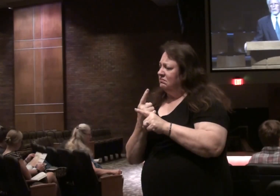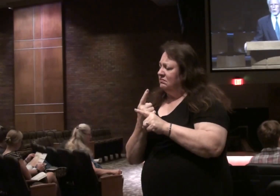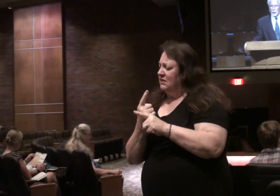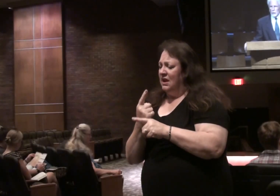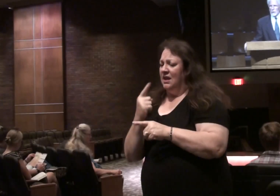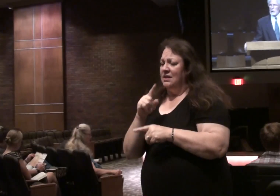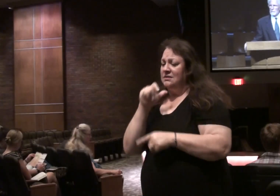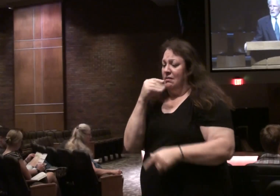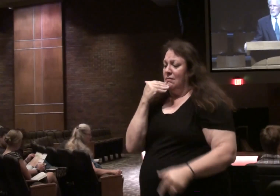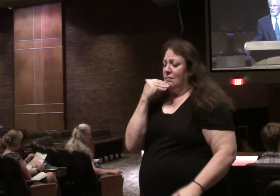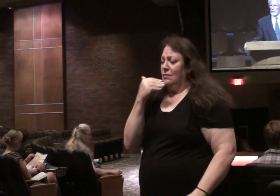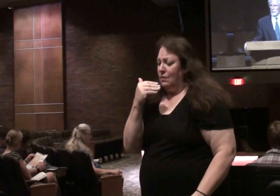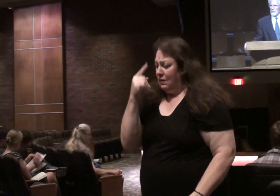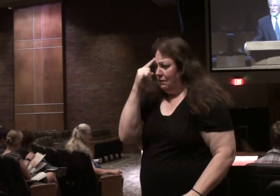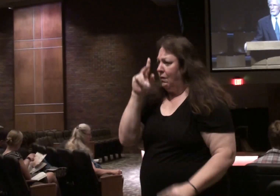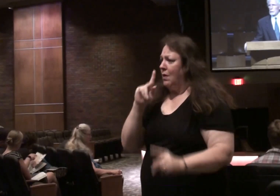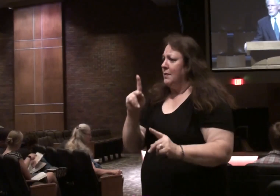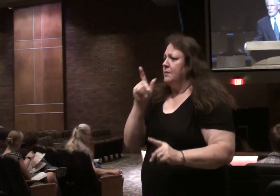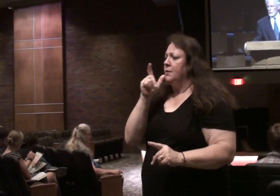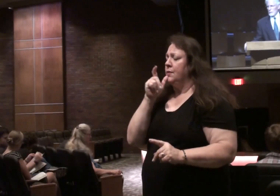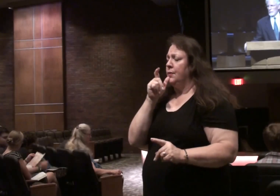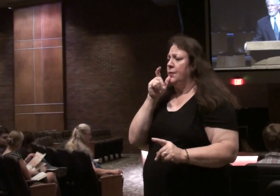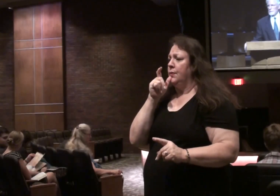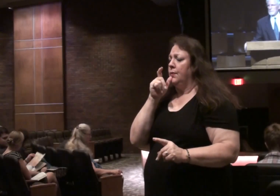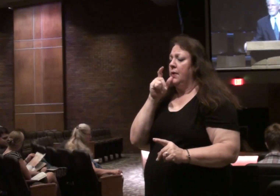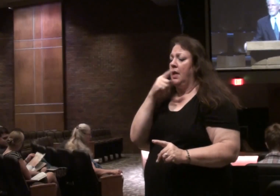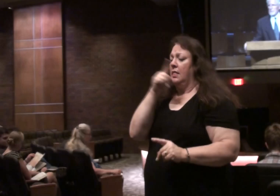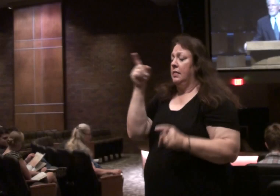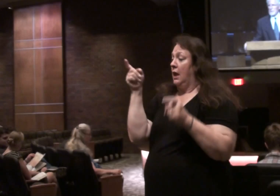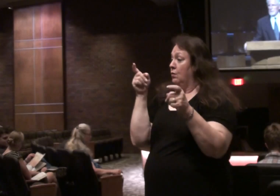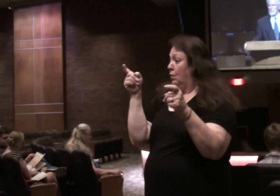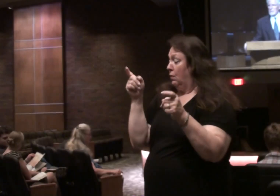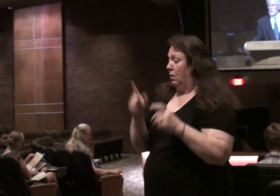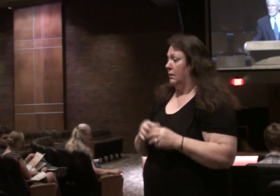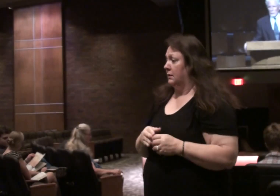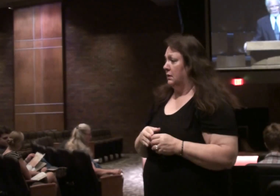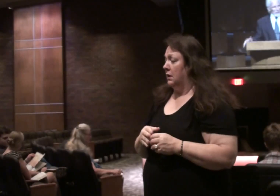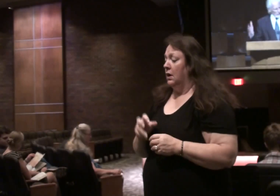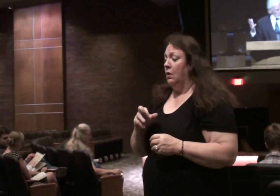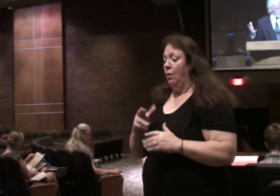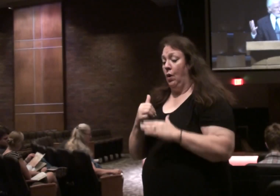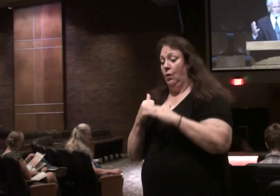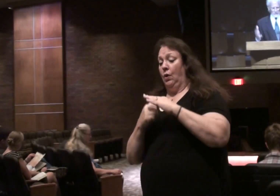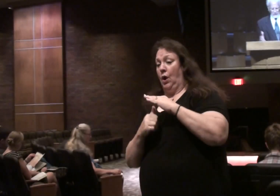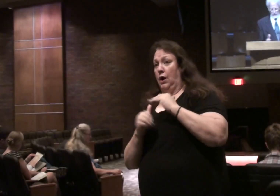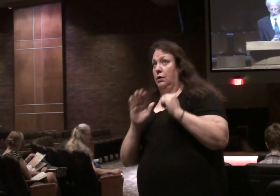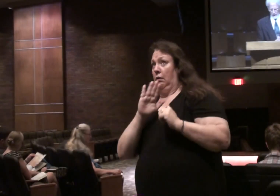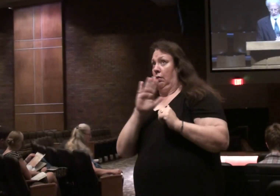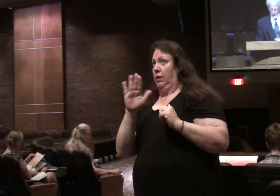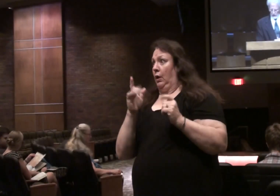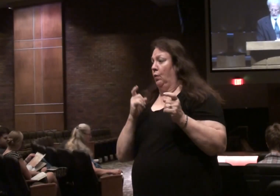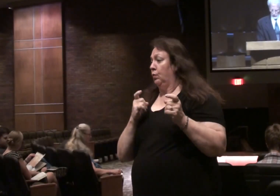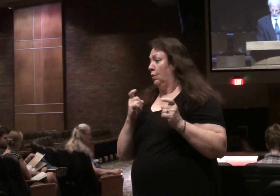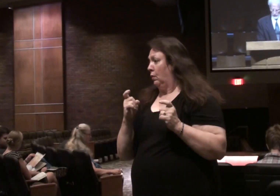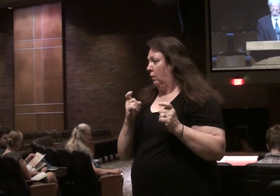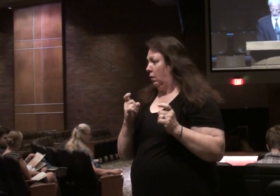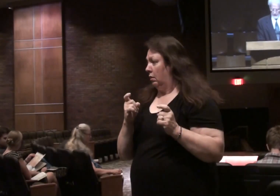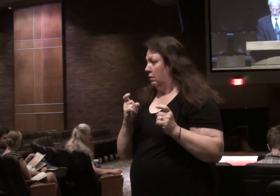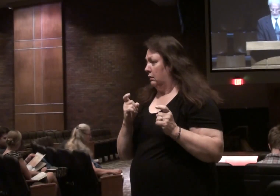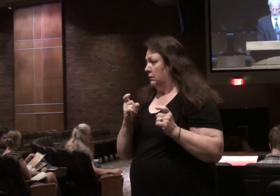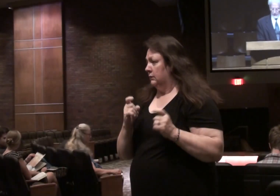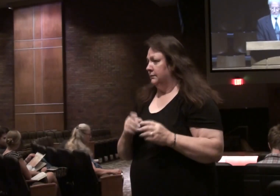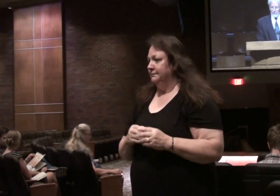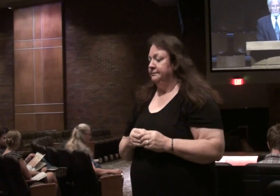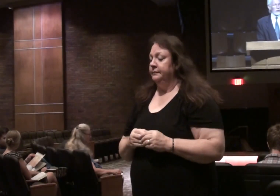function for the good of those that are being ruled over or who are under that